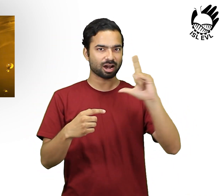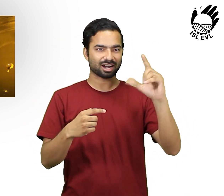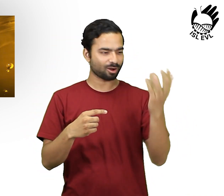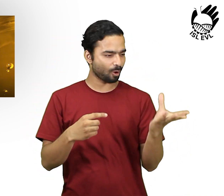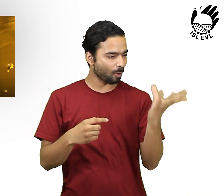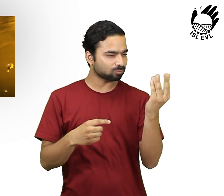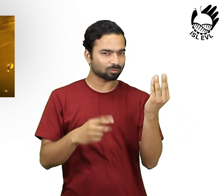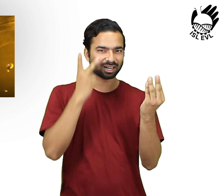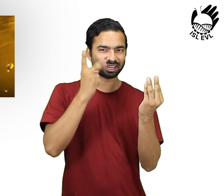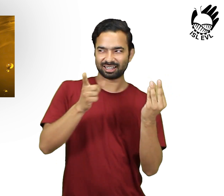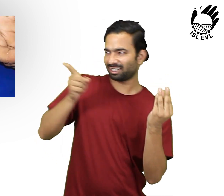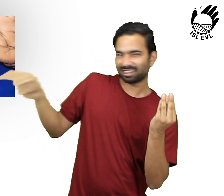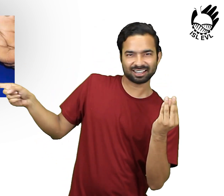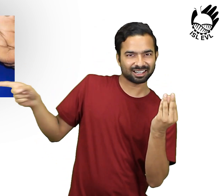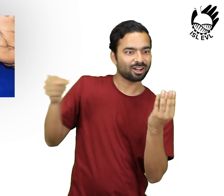He worked at the General Electric Company.